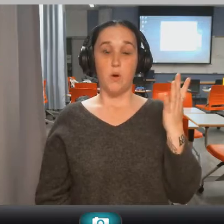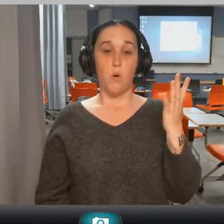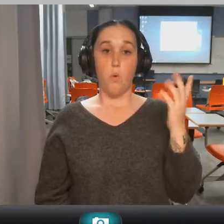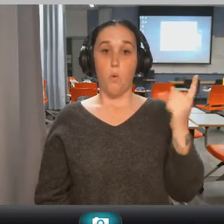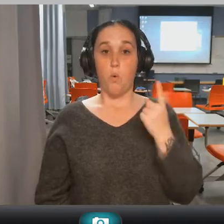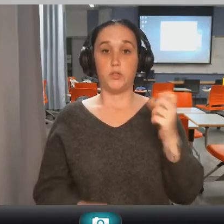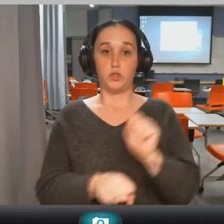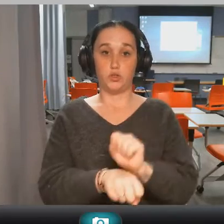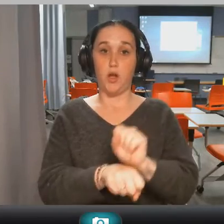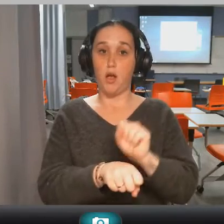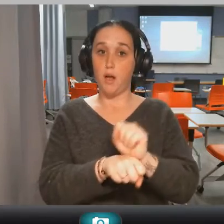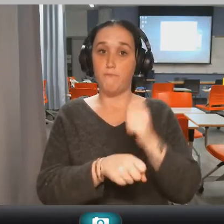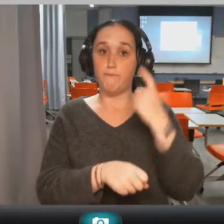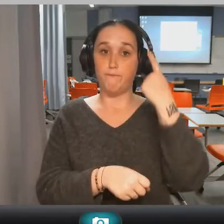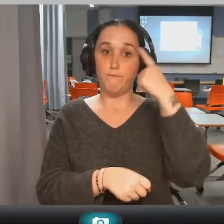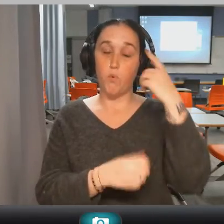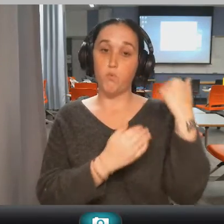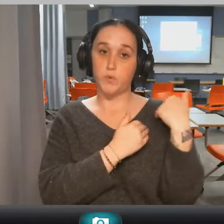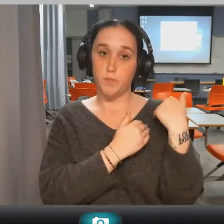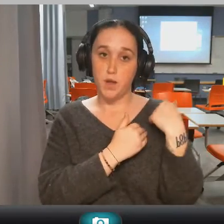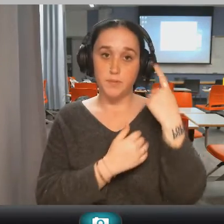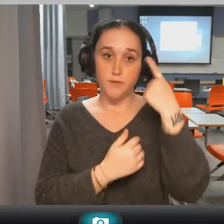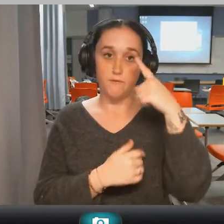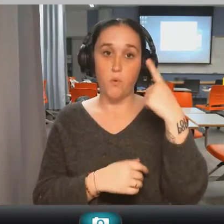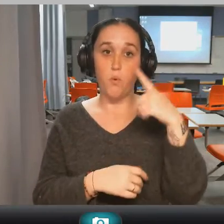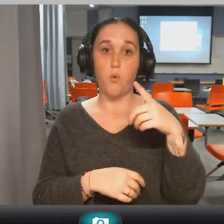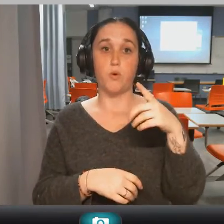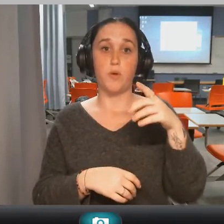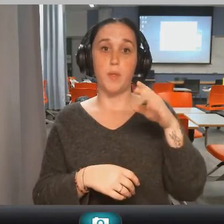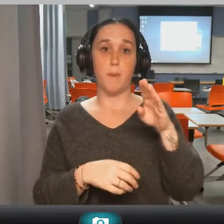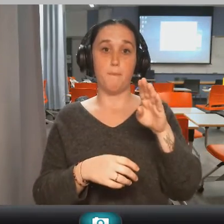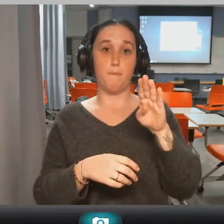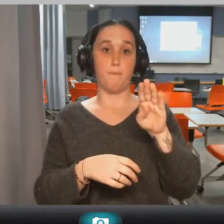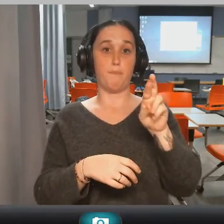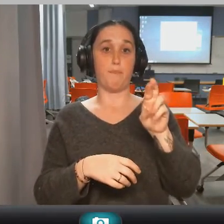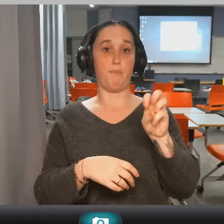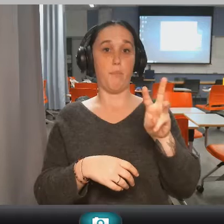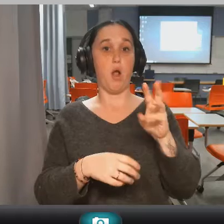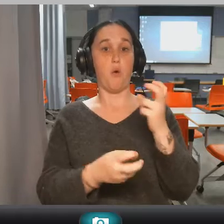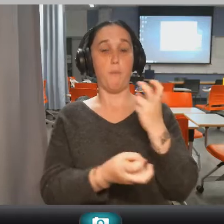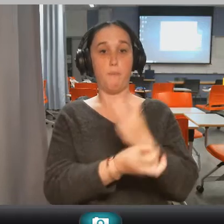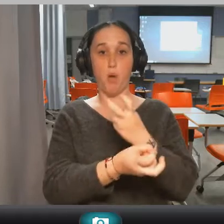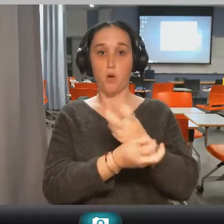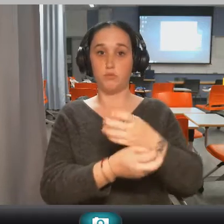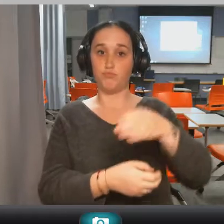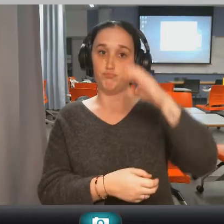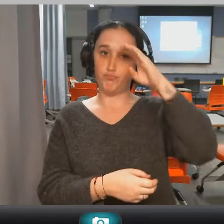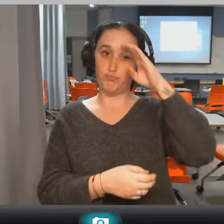protect that eye as much as possible. And I believe that's about it.